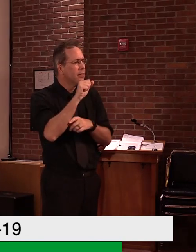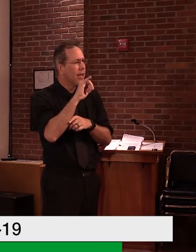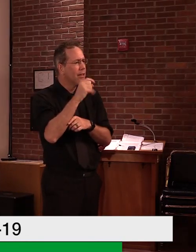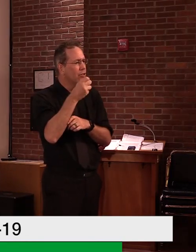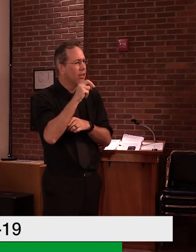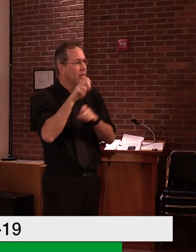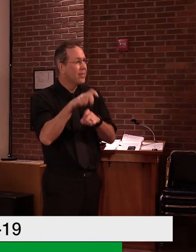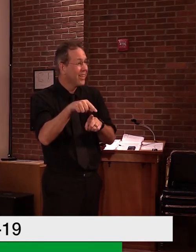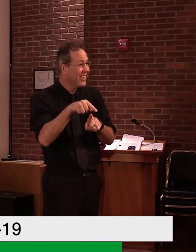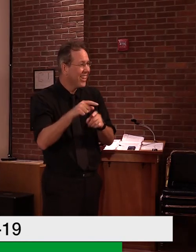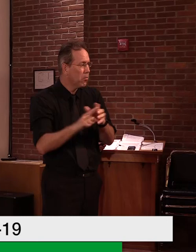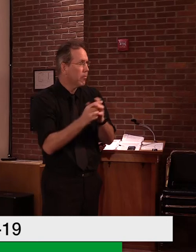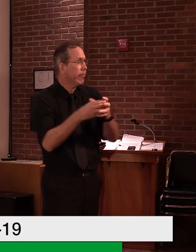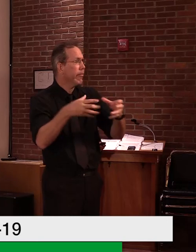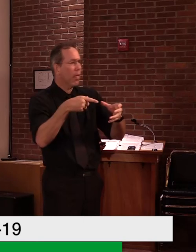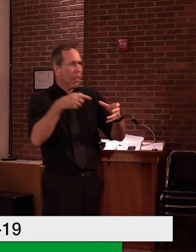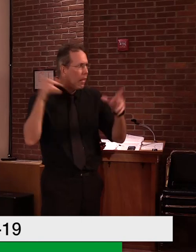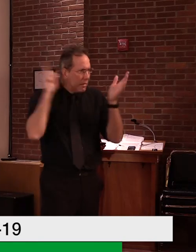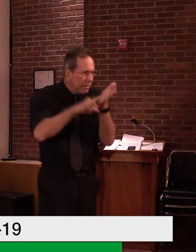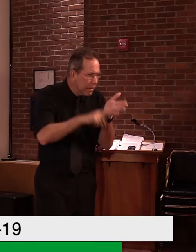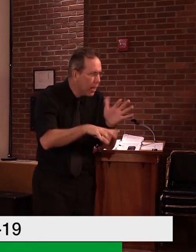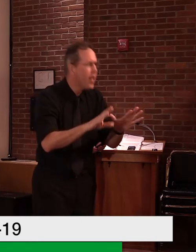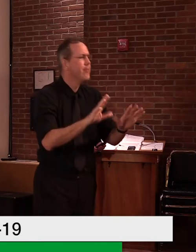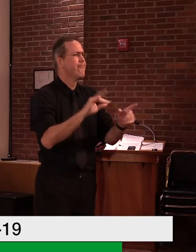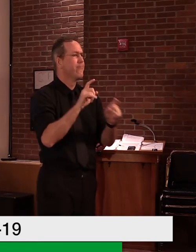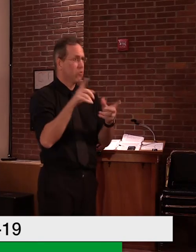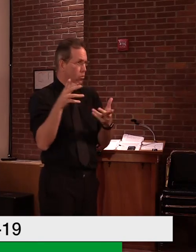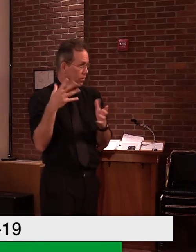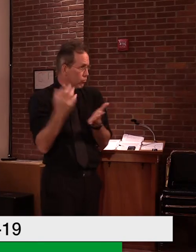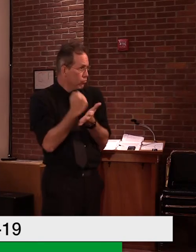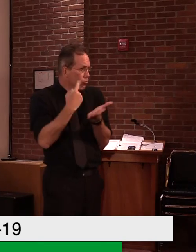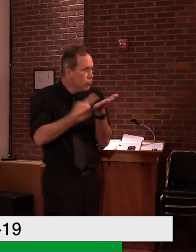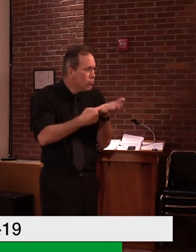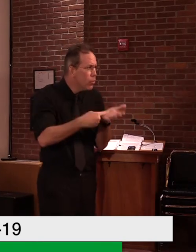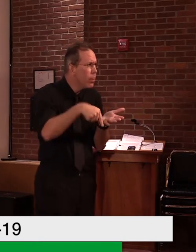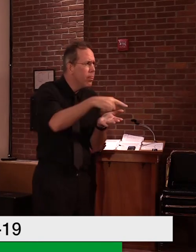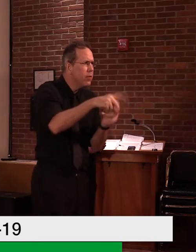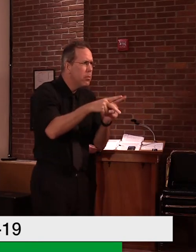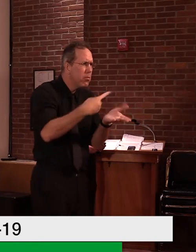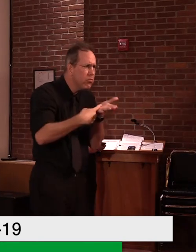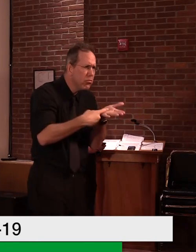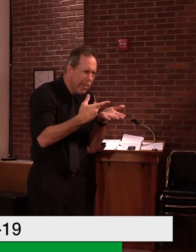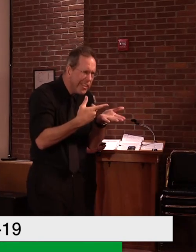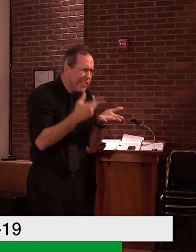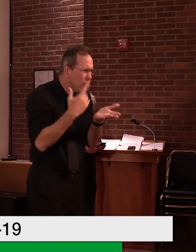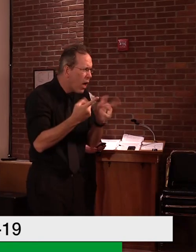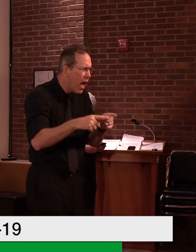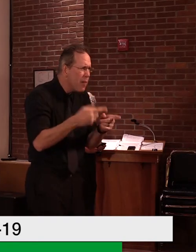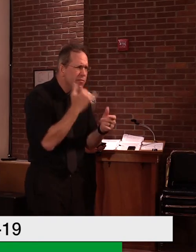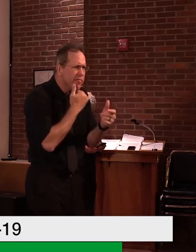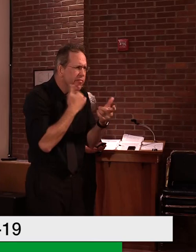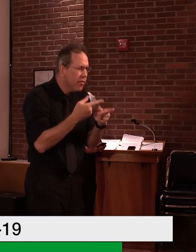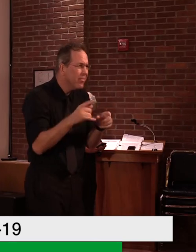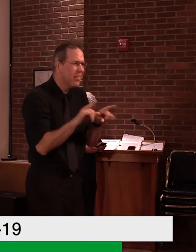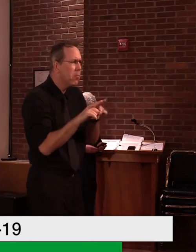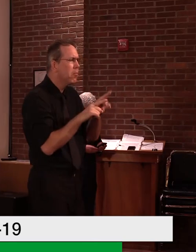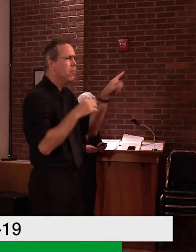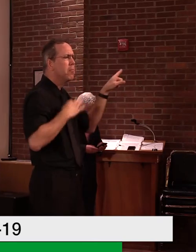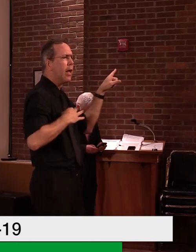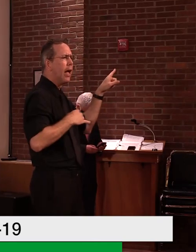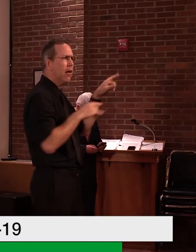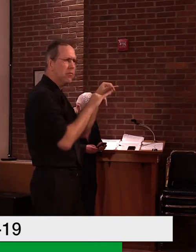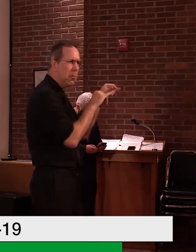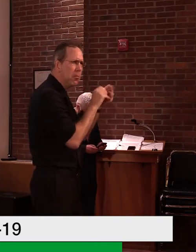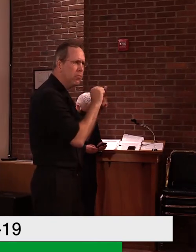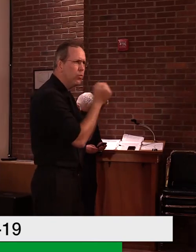but here it is. Very productive conversation with the Centers for Disease Control, who have